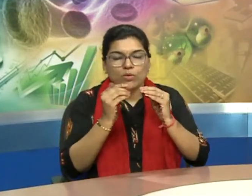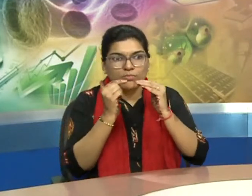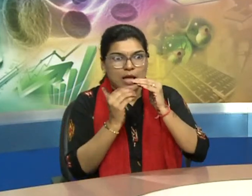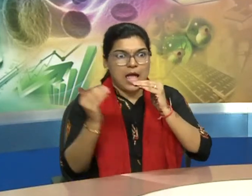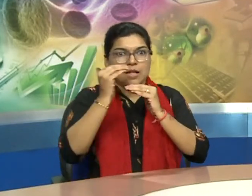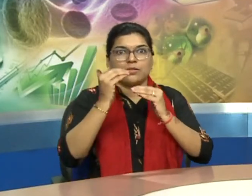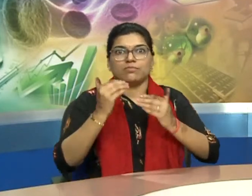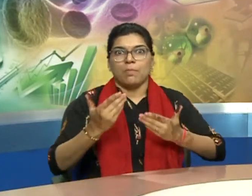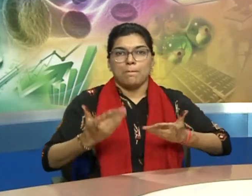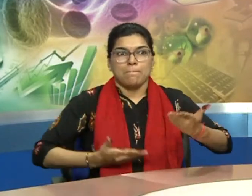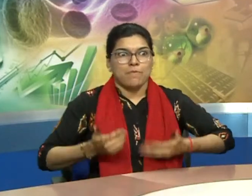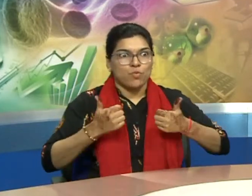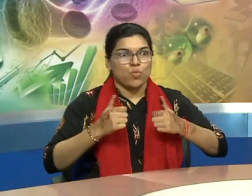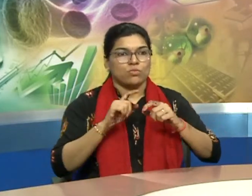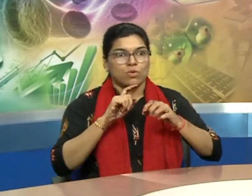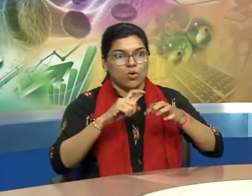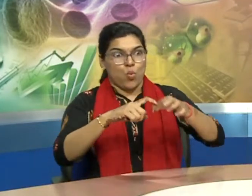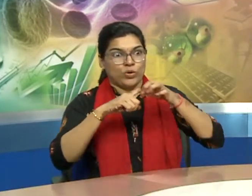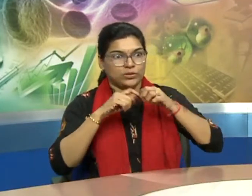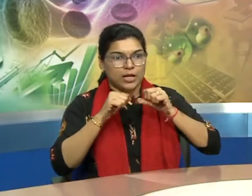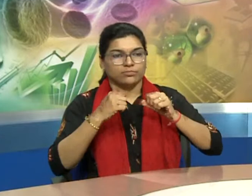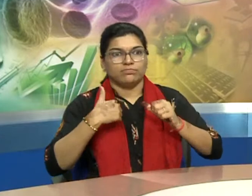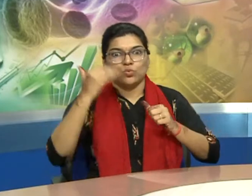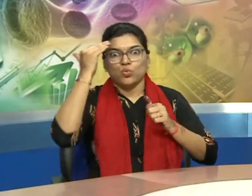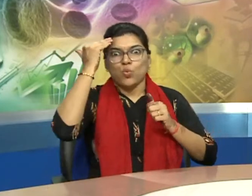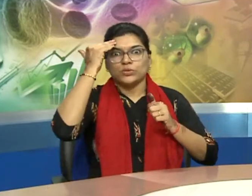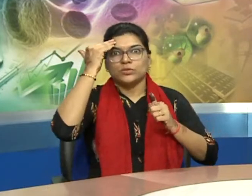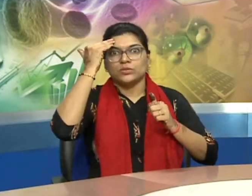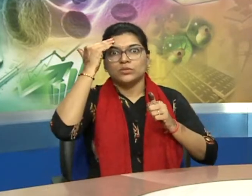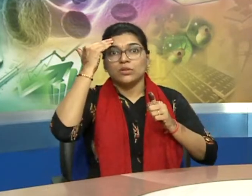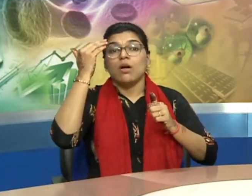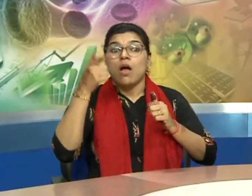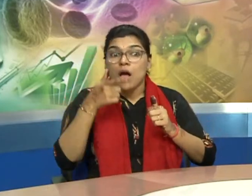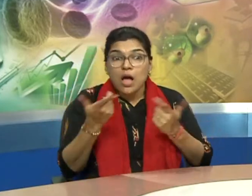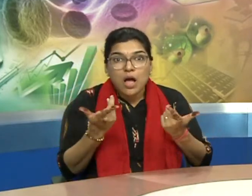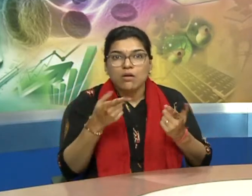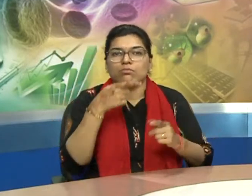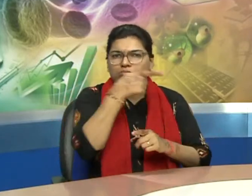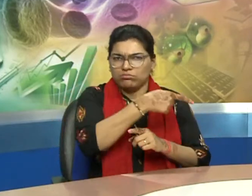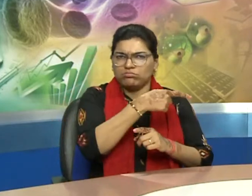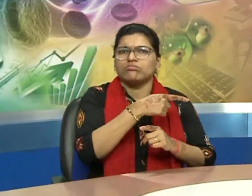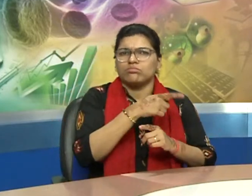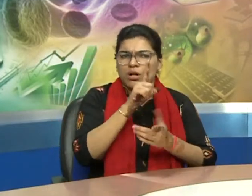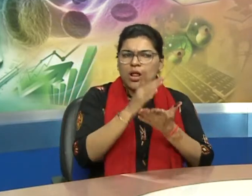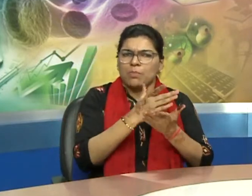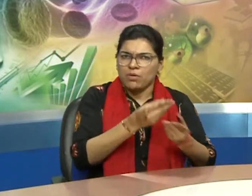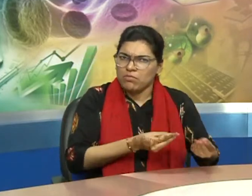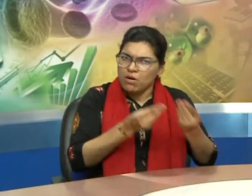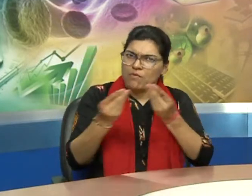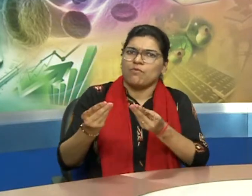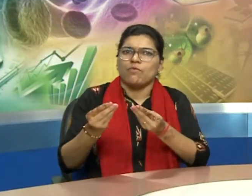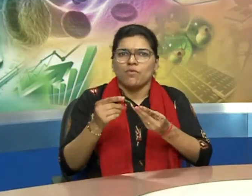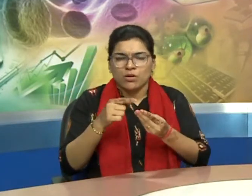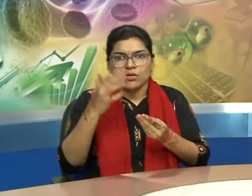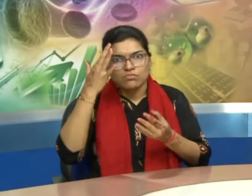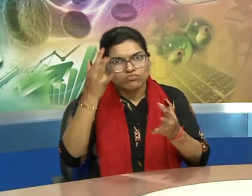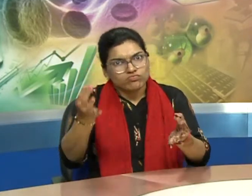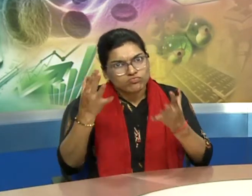For example, when a teacher is teaching in a higher level class, or you can say college, university,